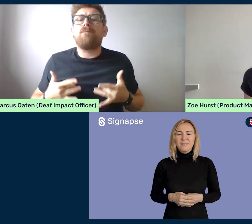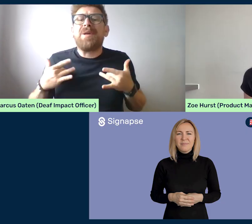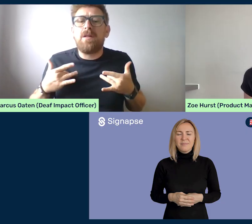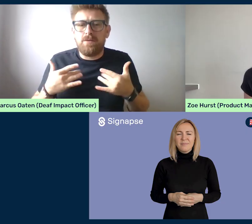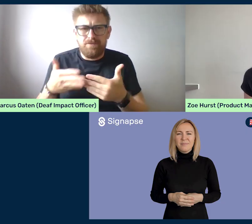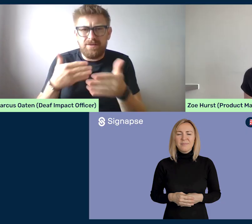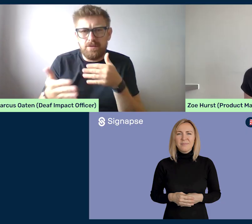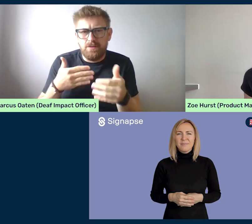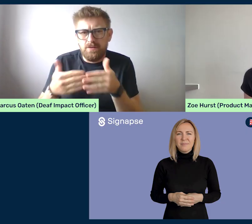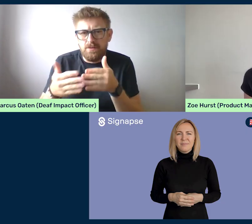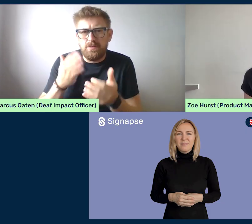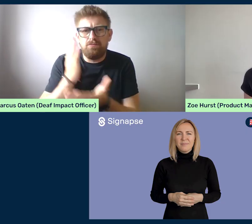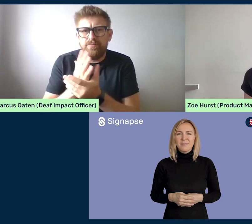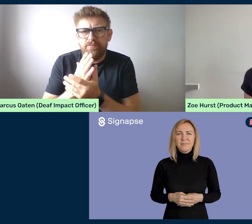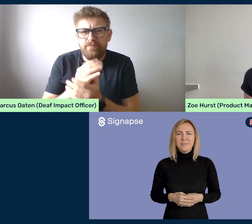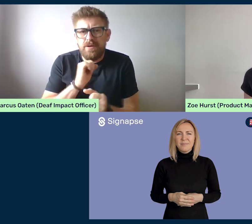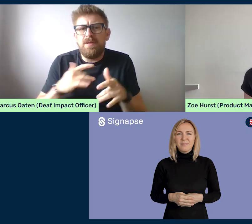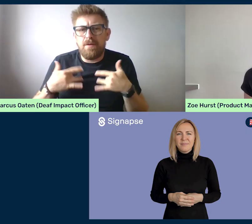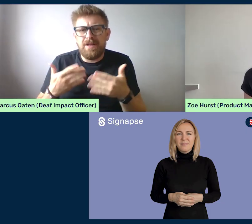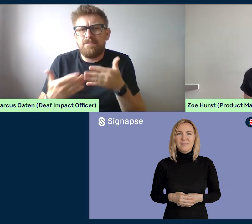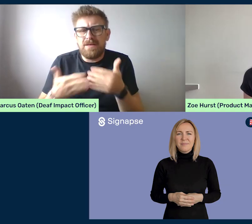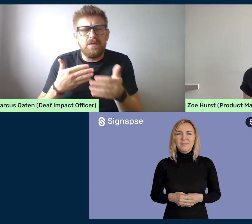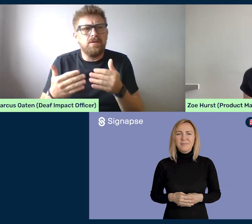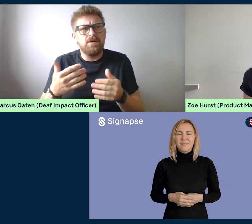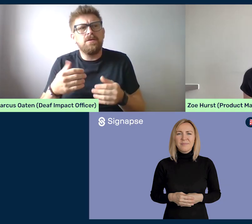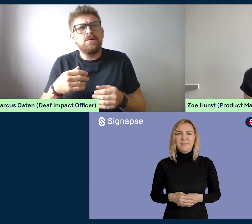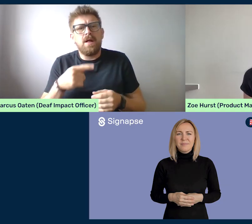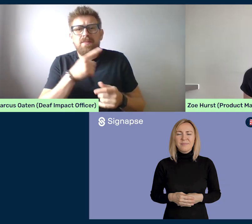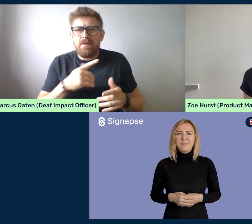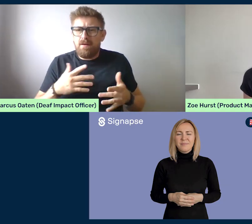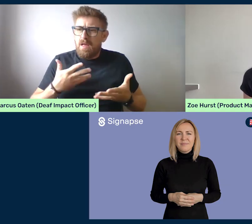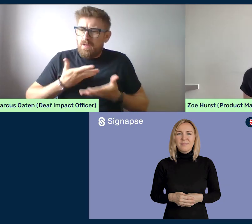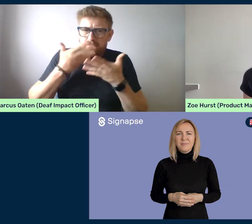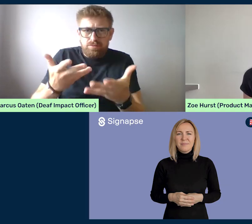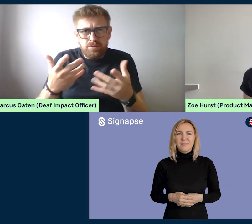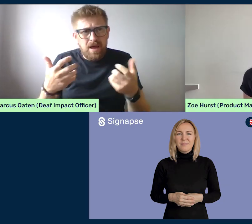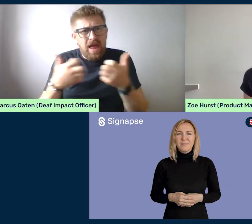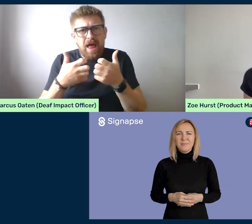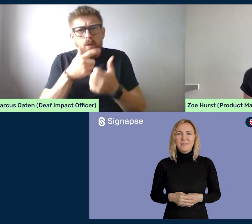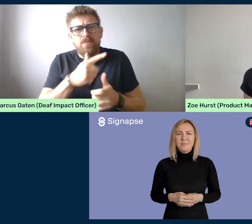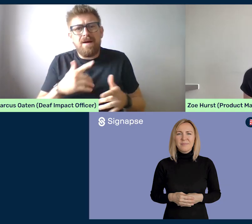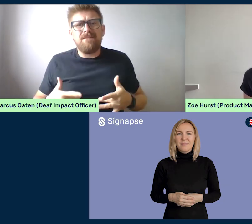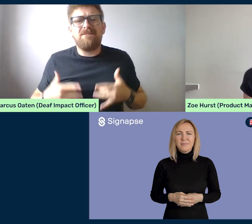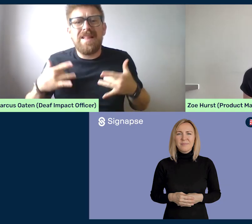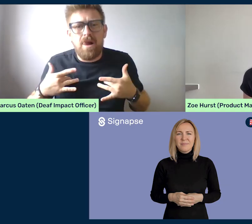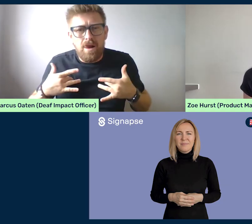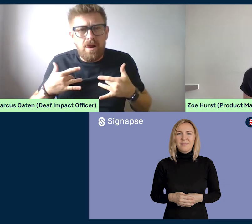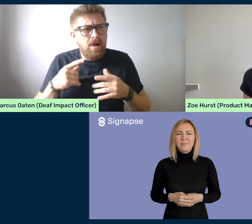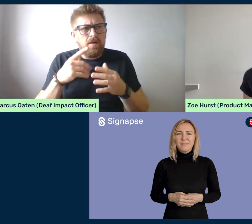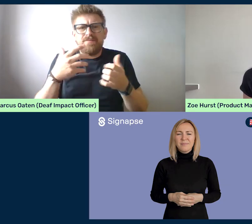they understand the interpretation. Their point of view